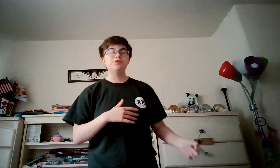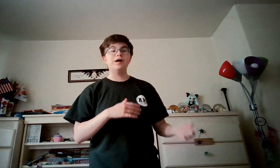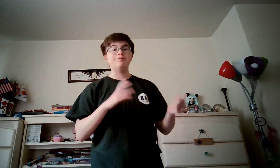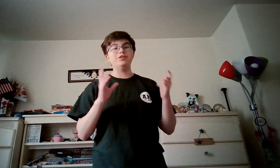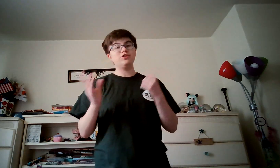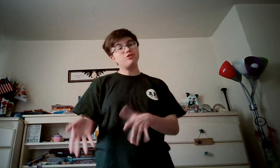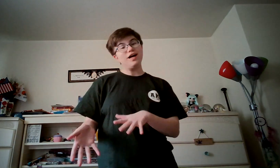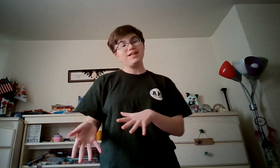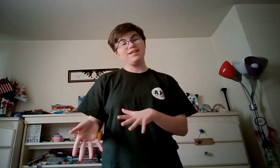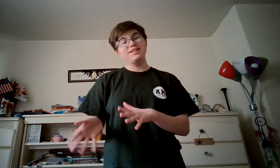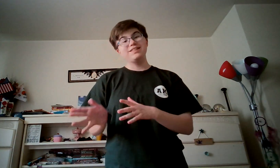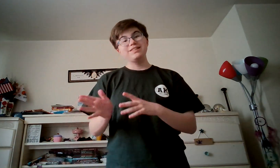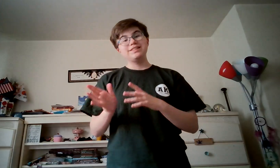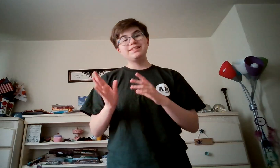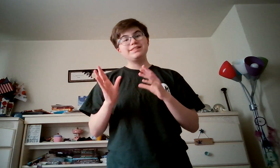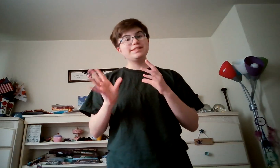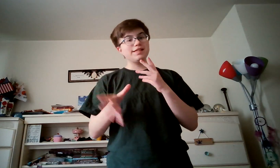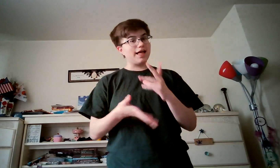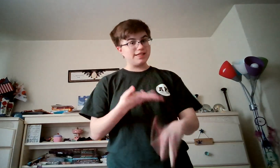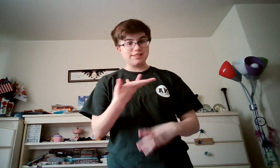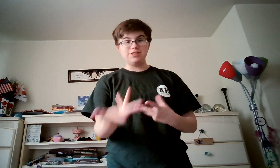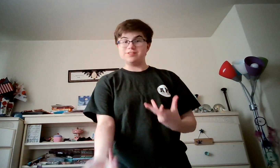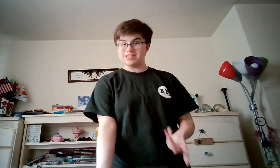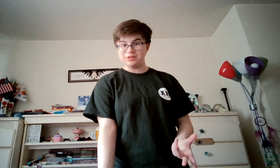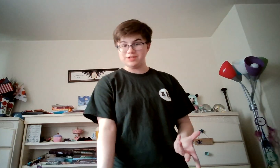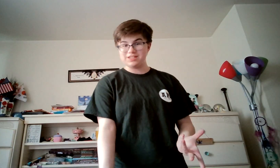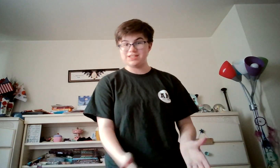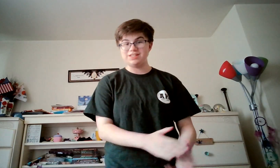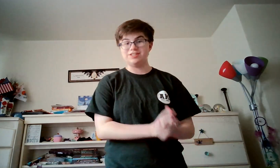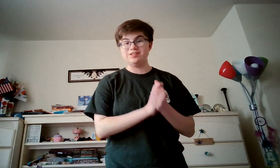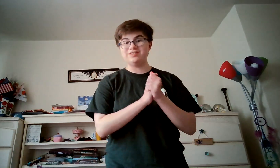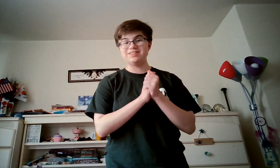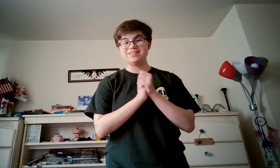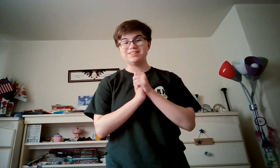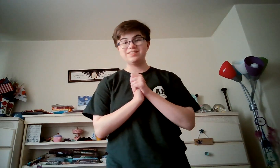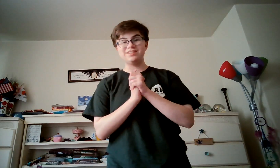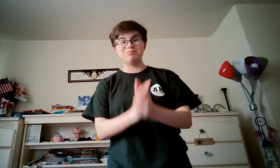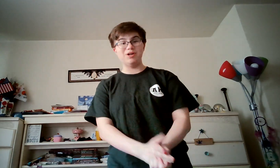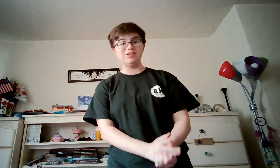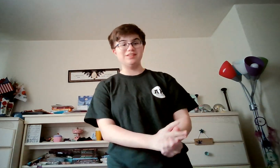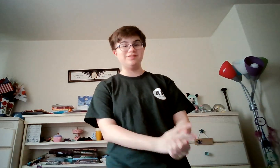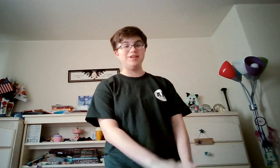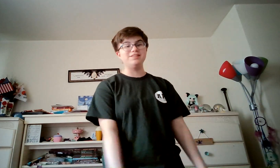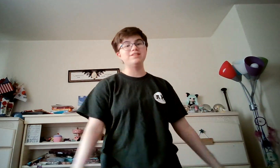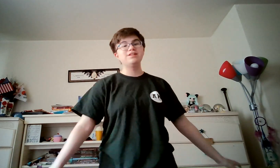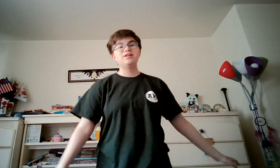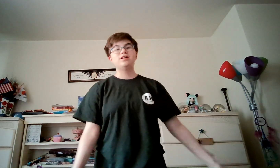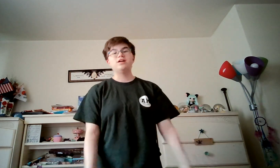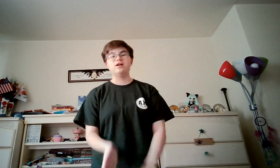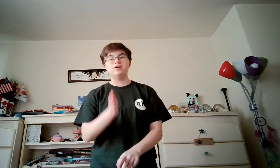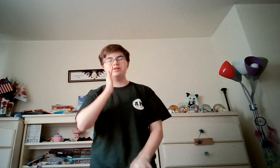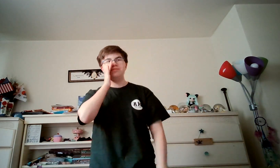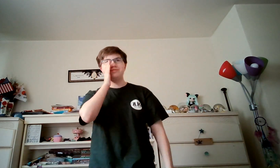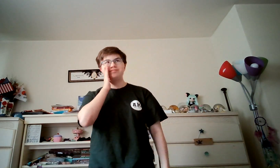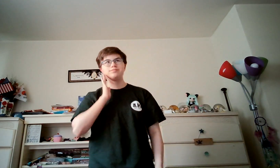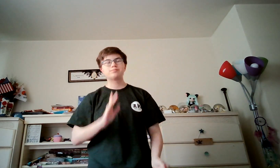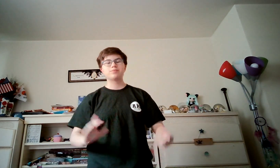I'm gonna try. I don't know if it's gonna work. So apologize in advance. Um,